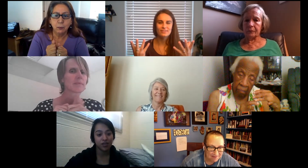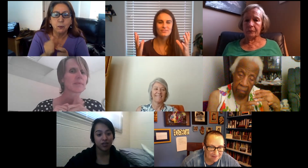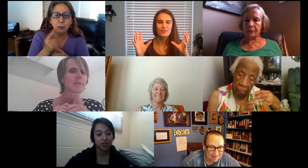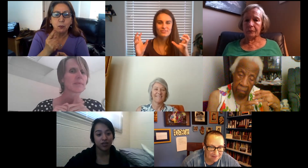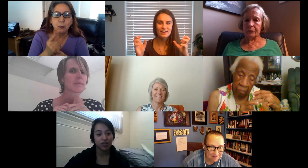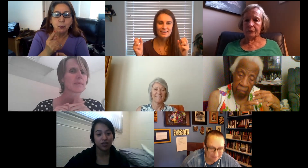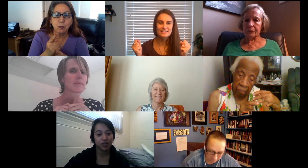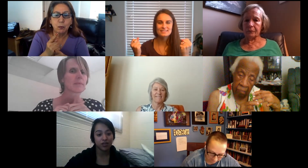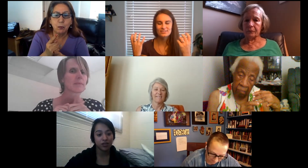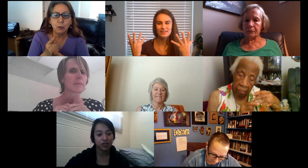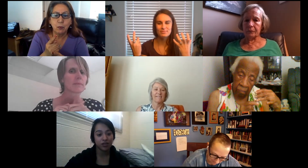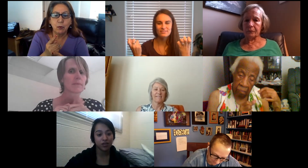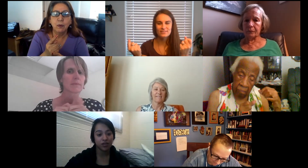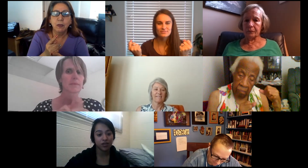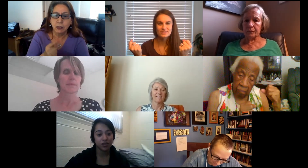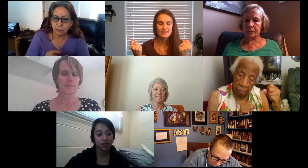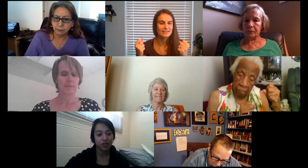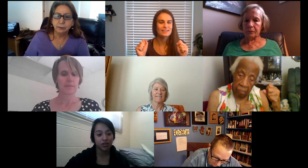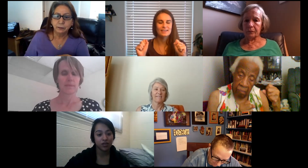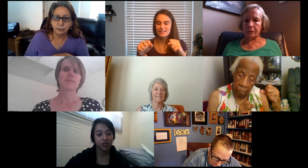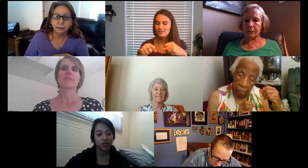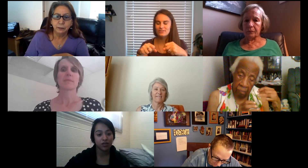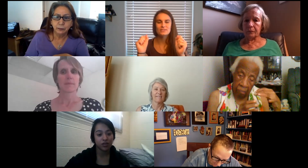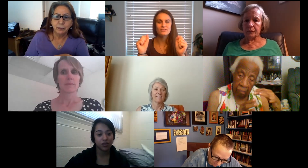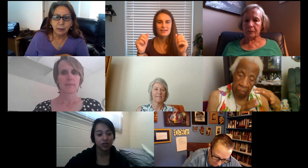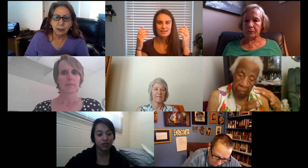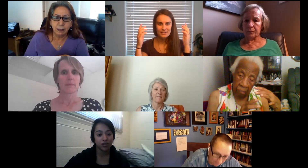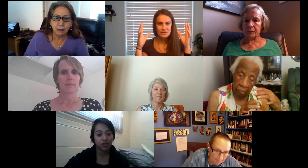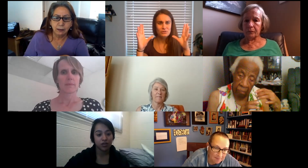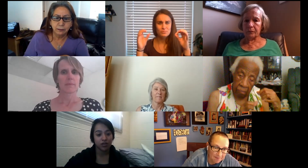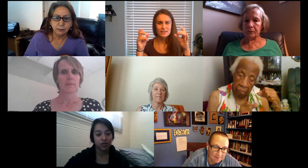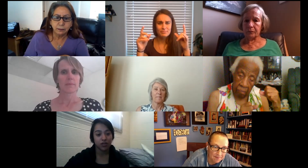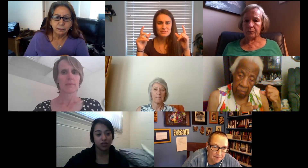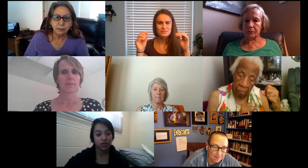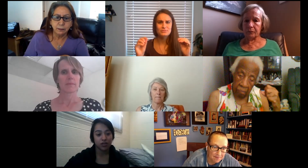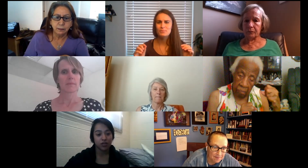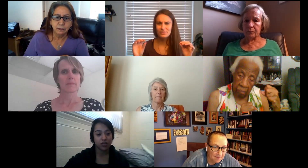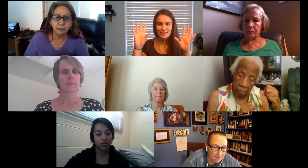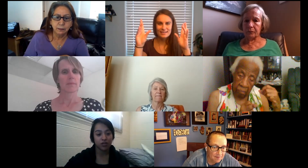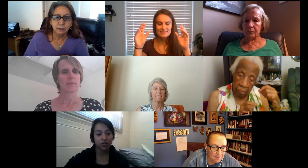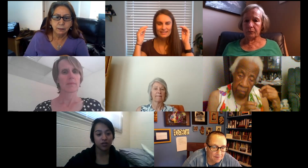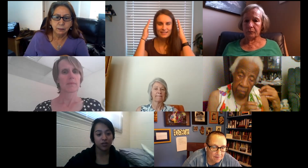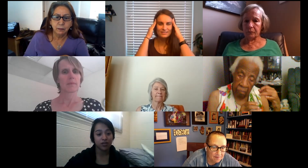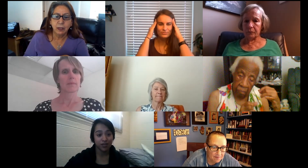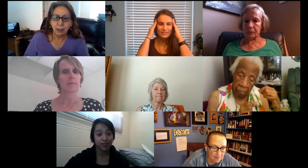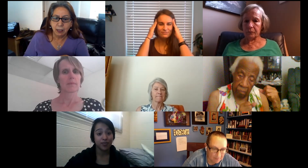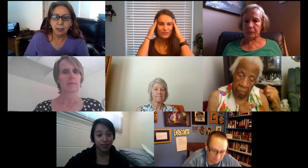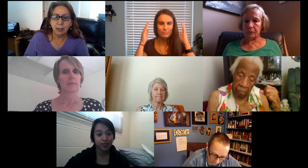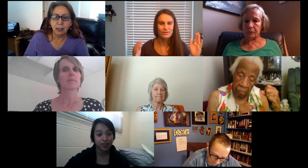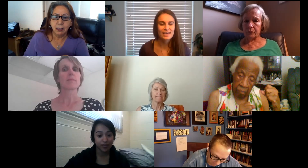like for arthritis, you can have benefits for signing. And then also like you being able to use both hands, like that is really good for your